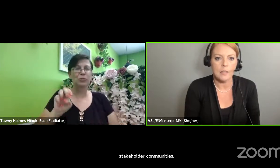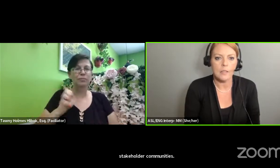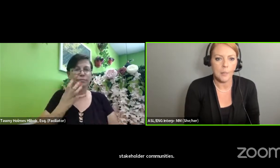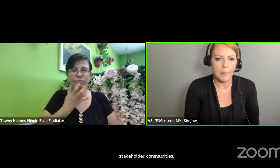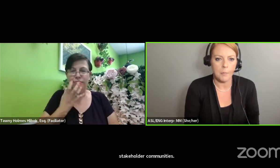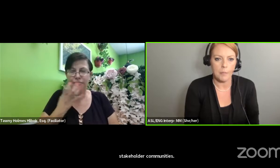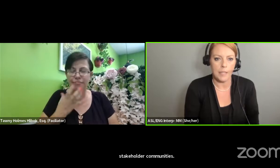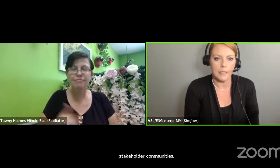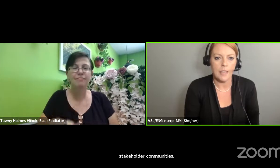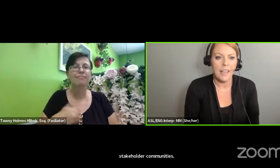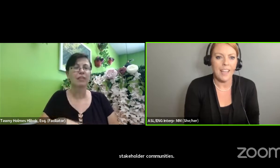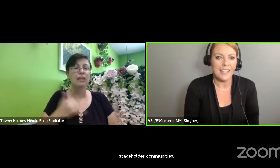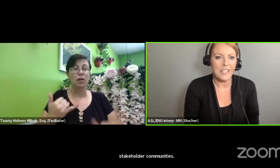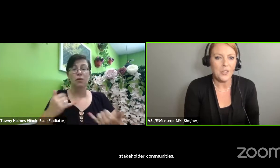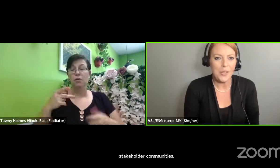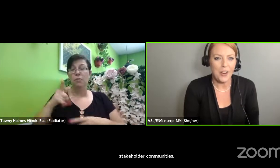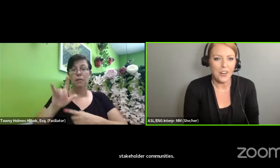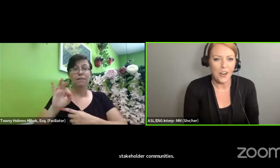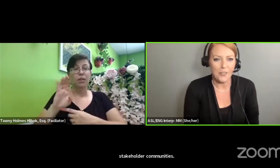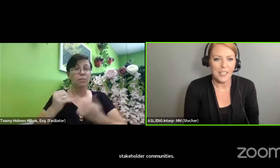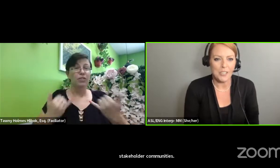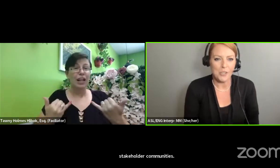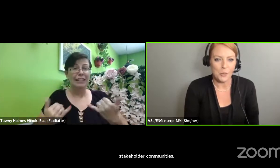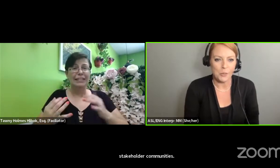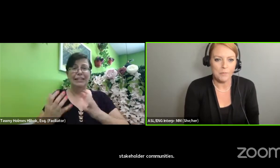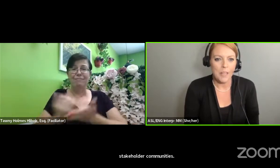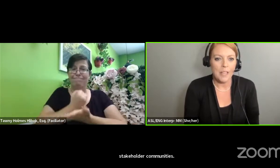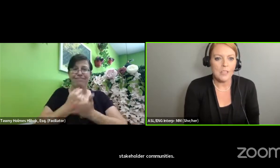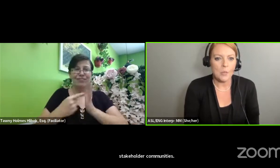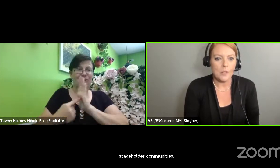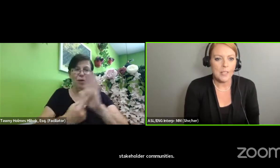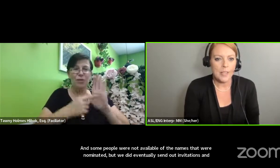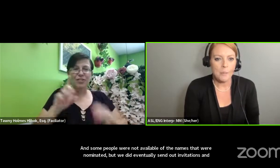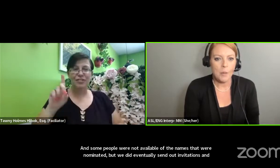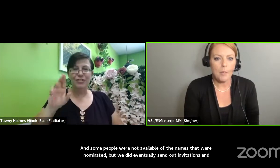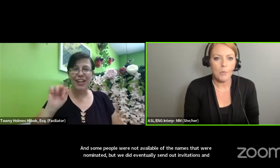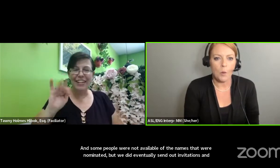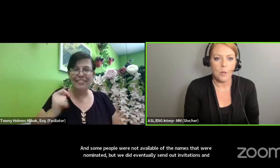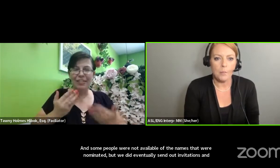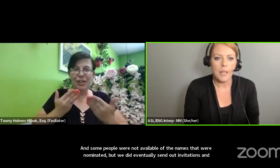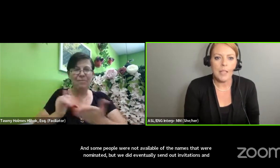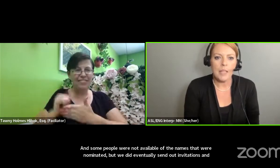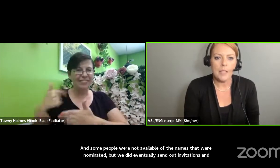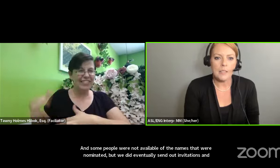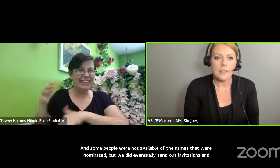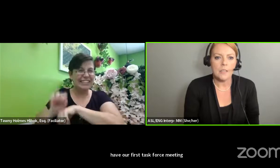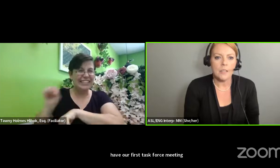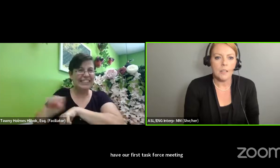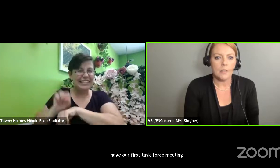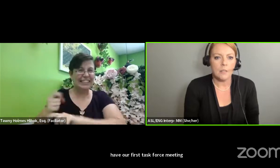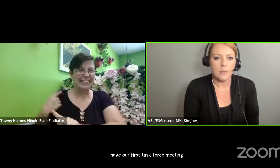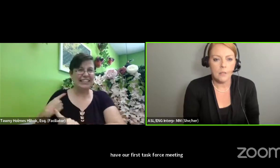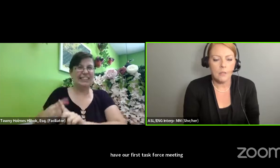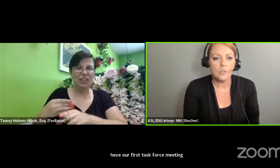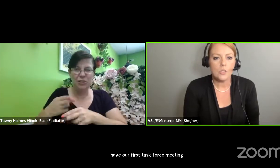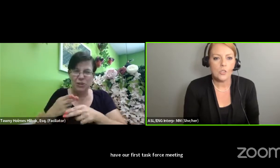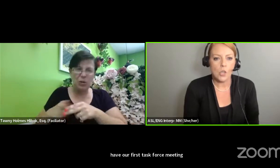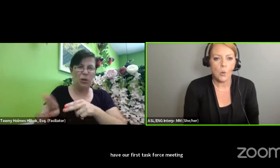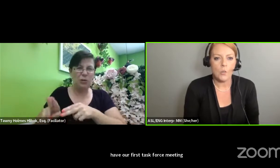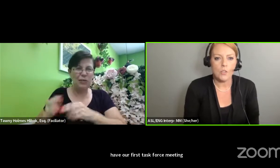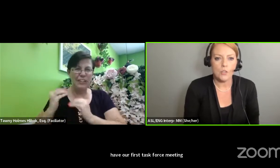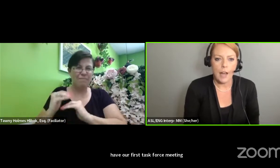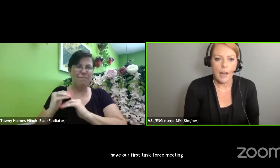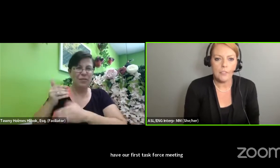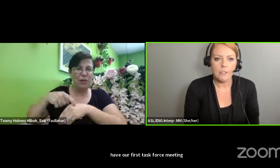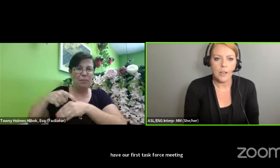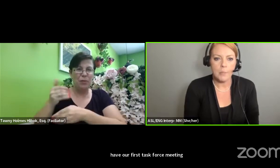subsequent subcommittee meetings. And here we are already in June. So today's public forum is to